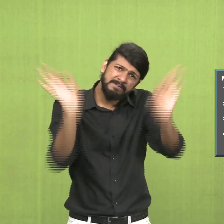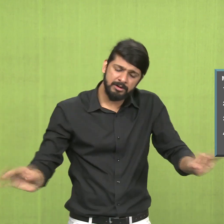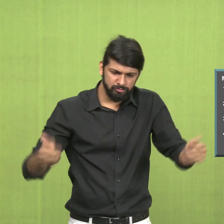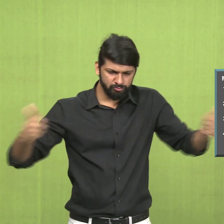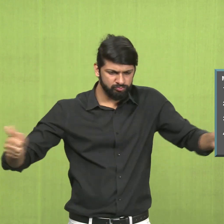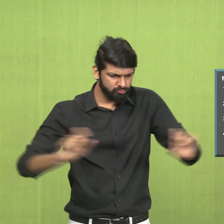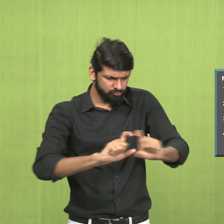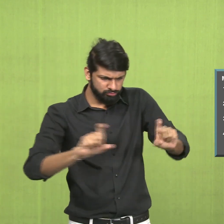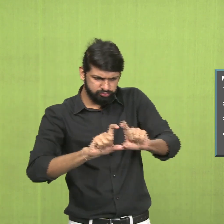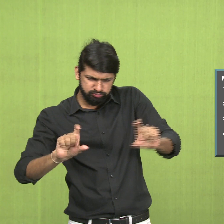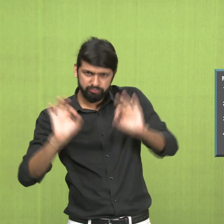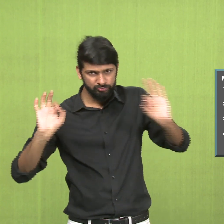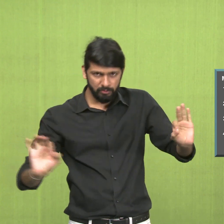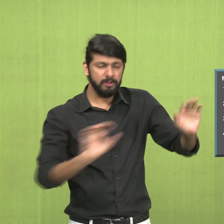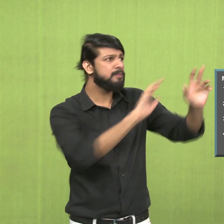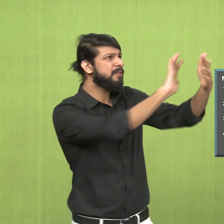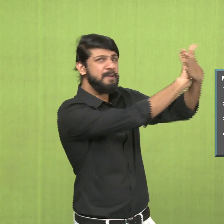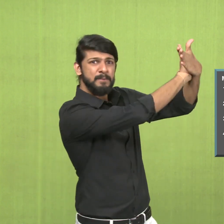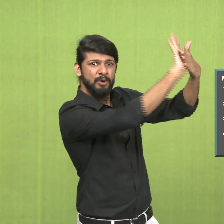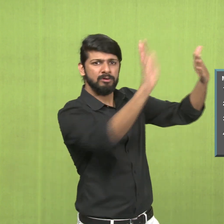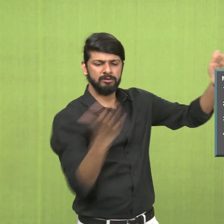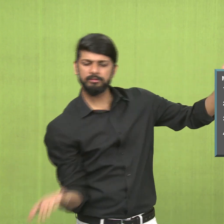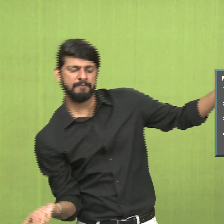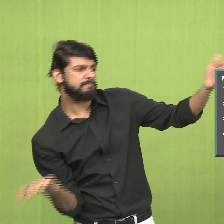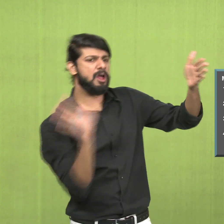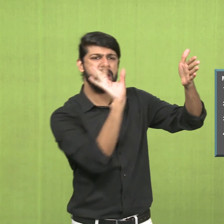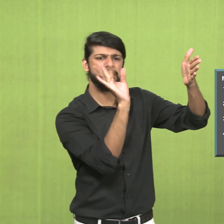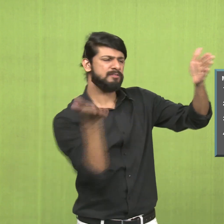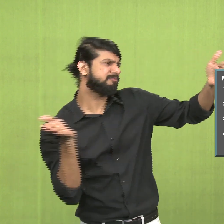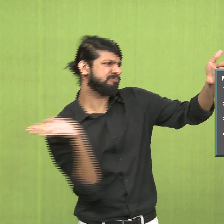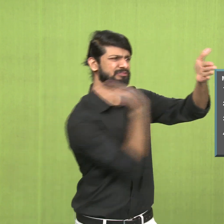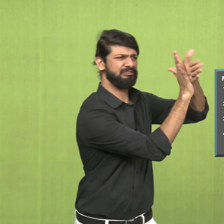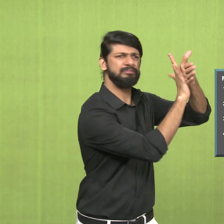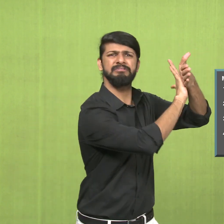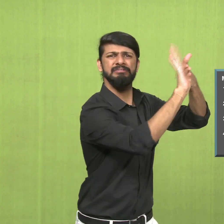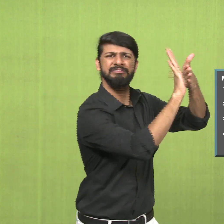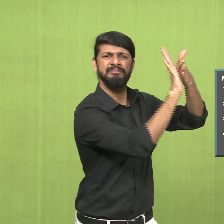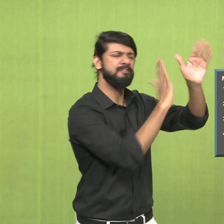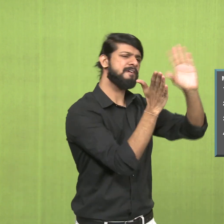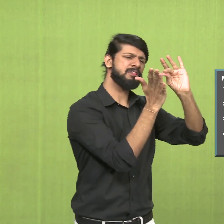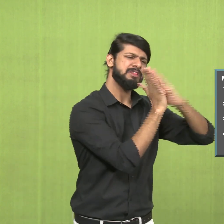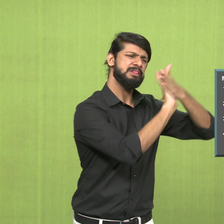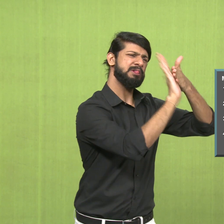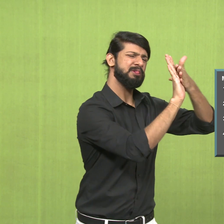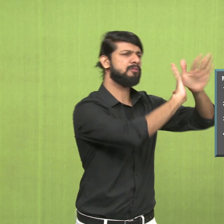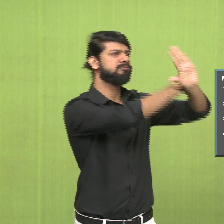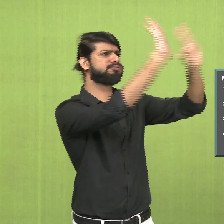are painted, readied, and then later stuck on the